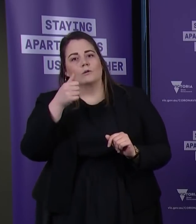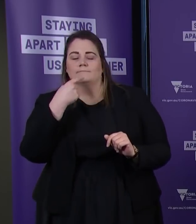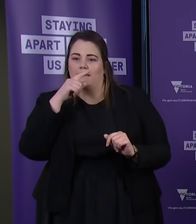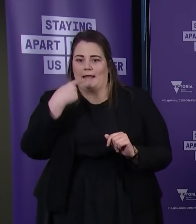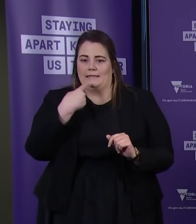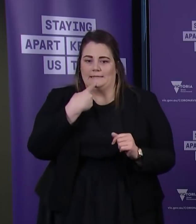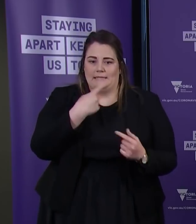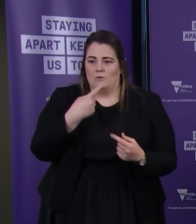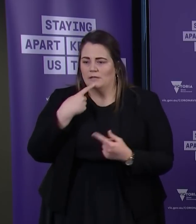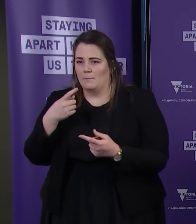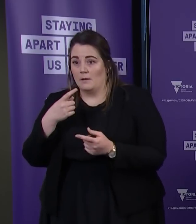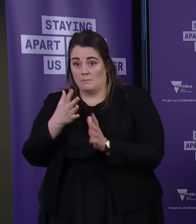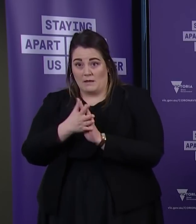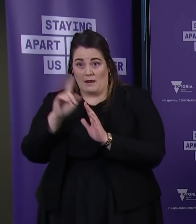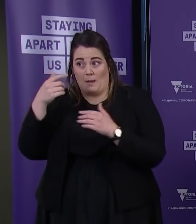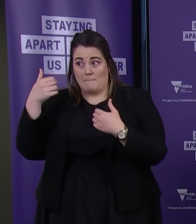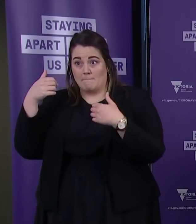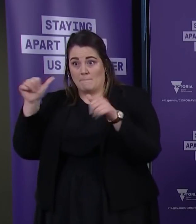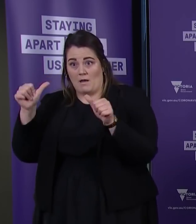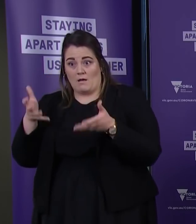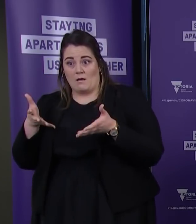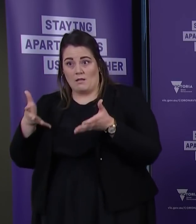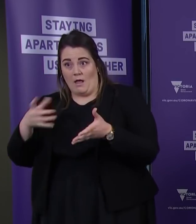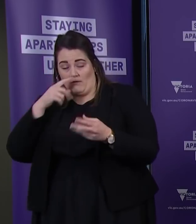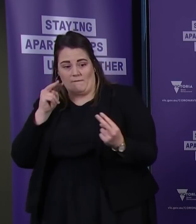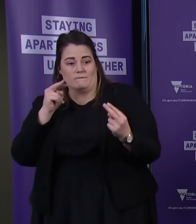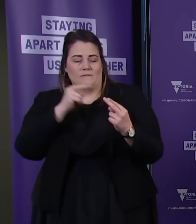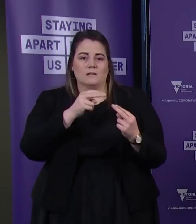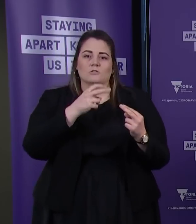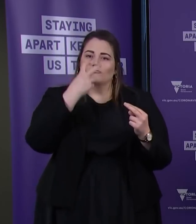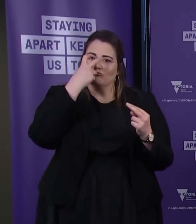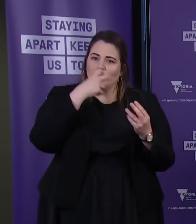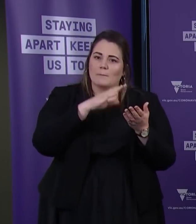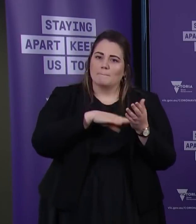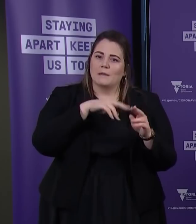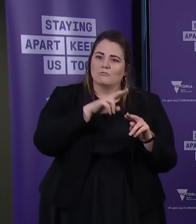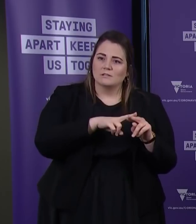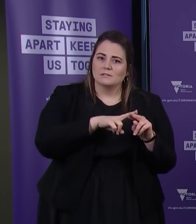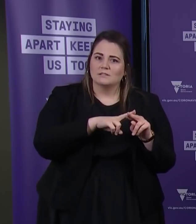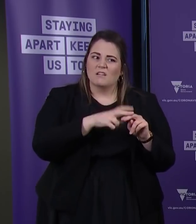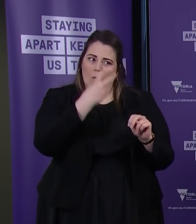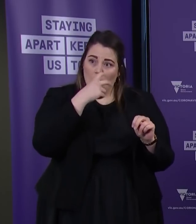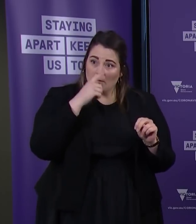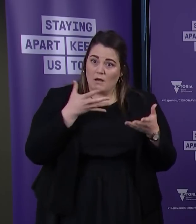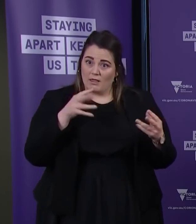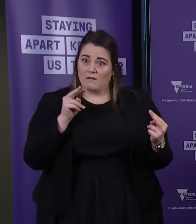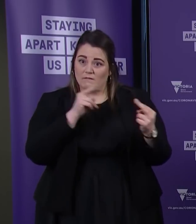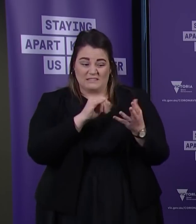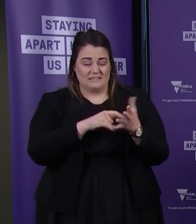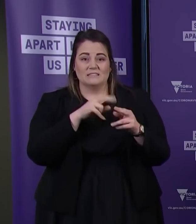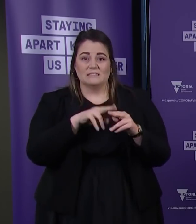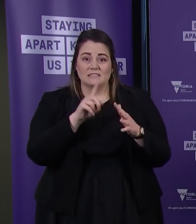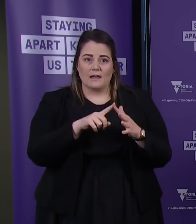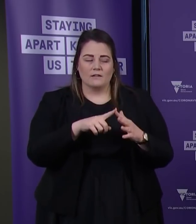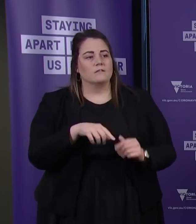is it safe to see grandparents yet? Yeah, it is. Obviously, we're saying you can go to another house within 25 kilometres. You